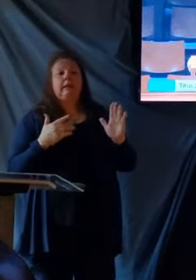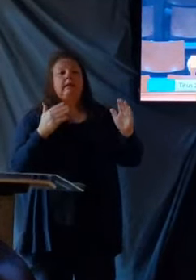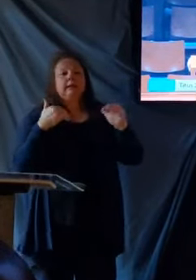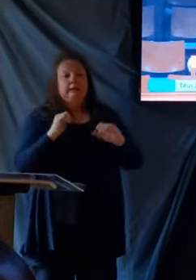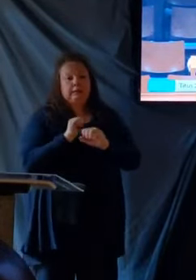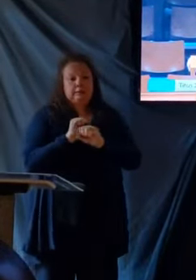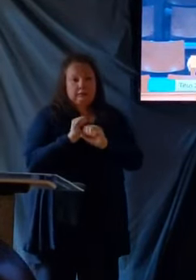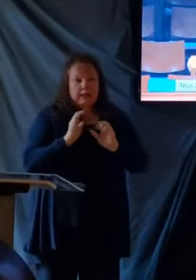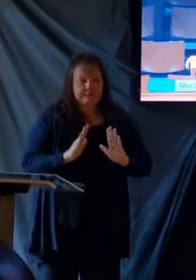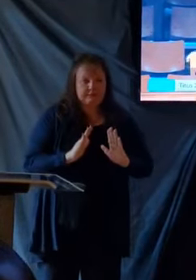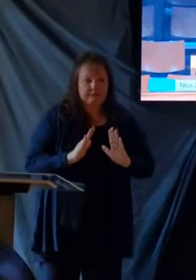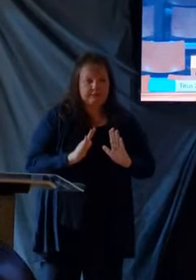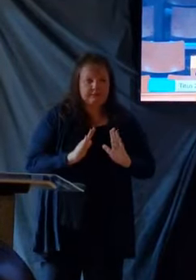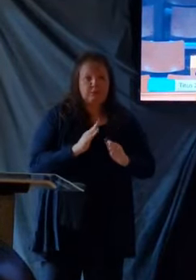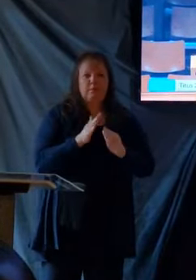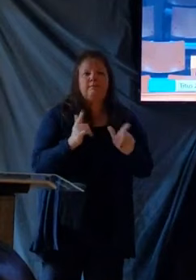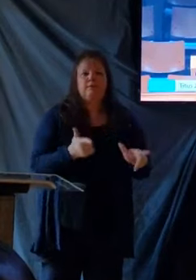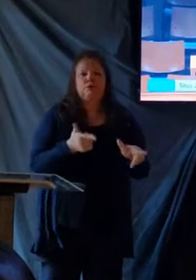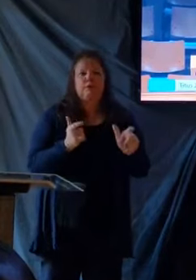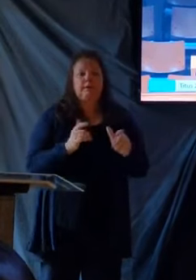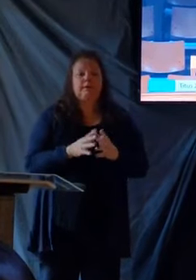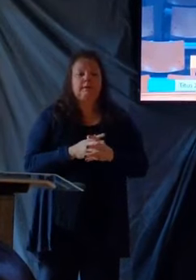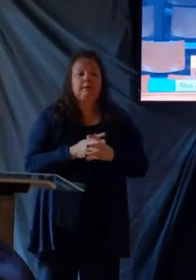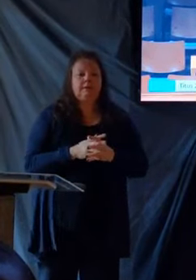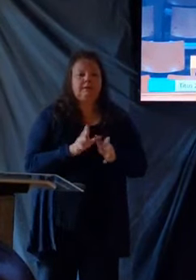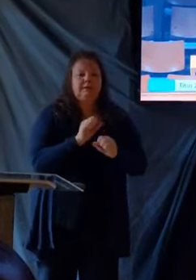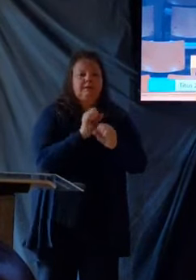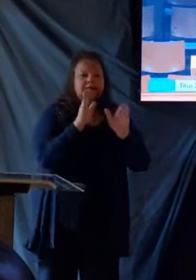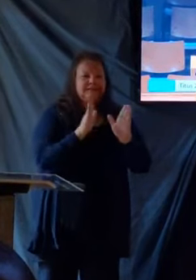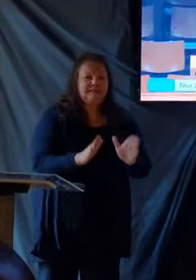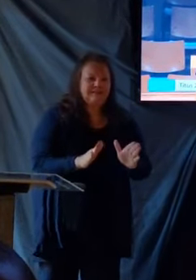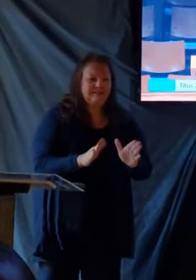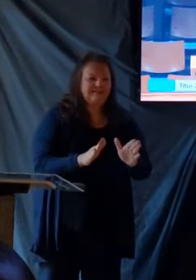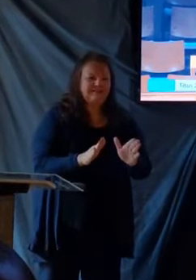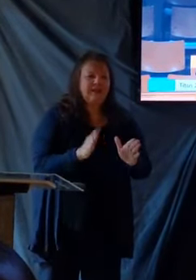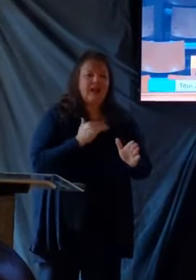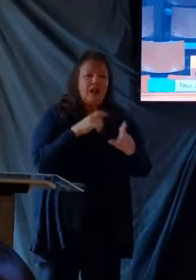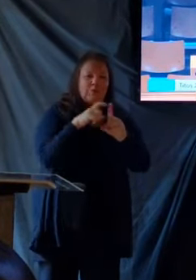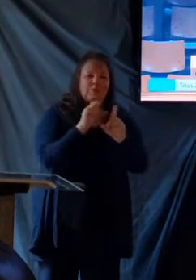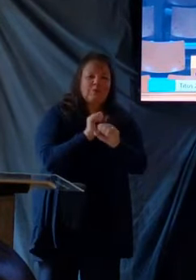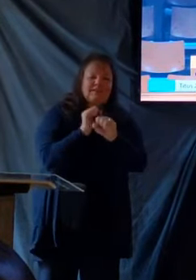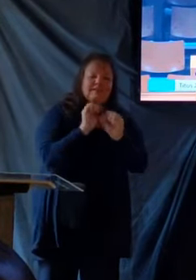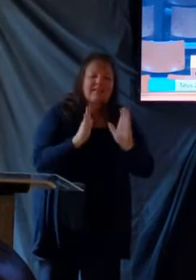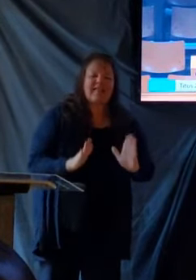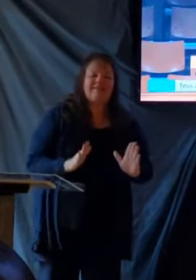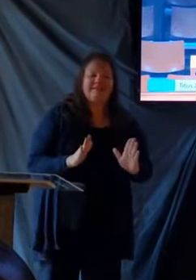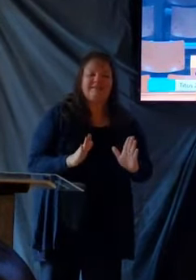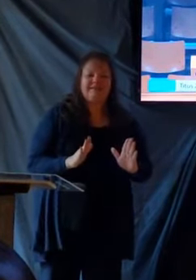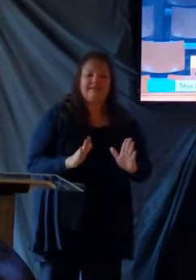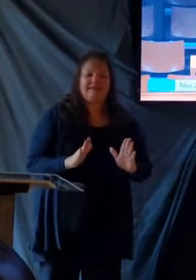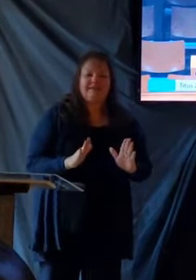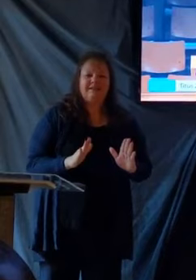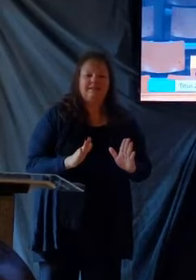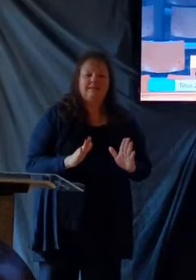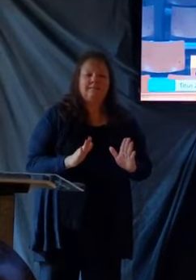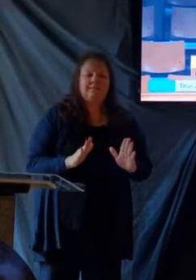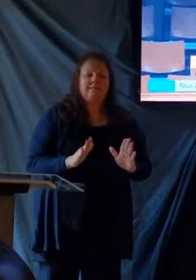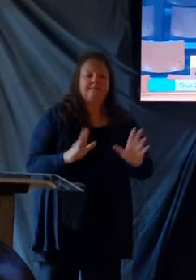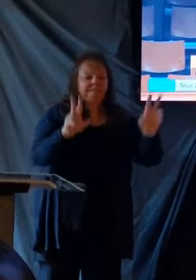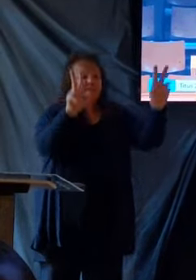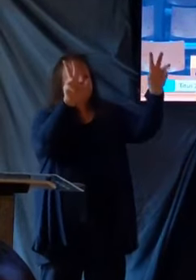here. I'm going to wrap this up quickly. Bond slaves, it's our word slave. Be subject, there's